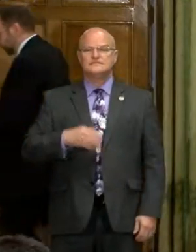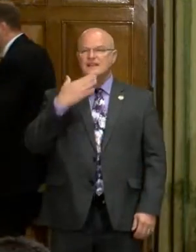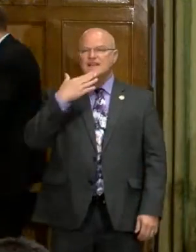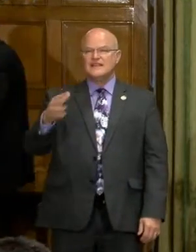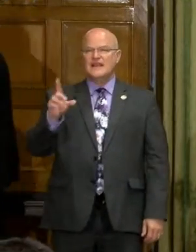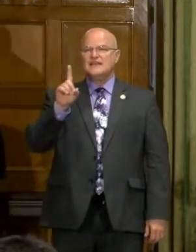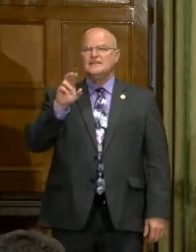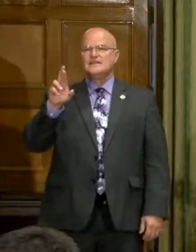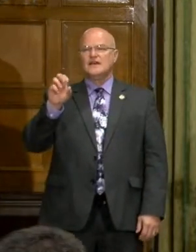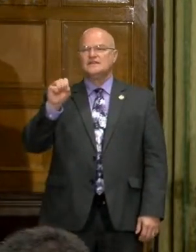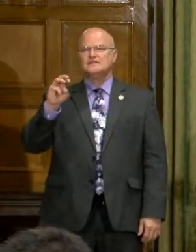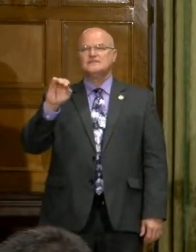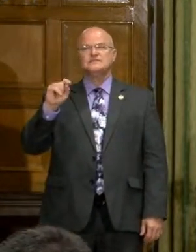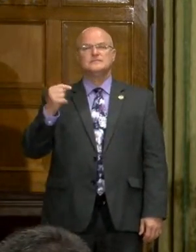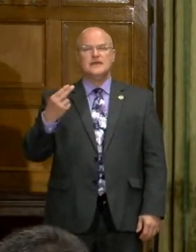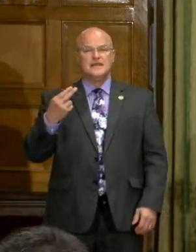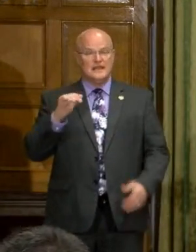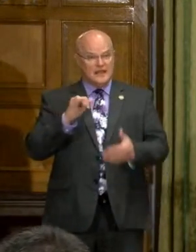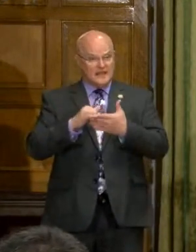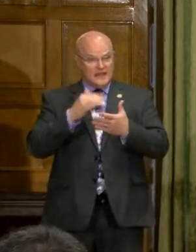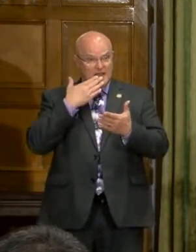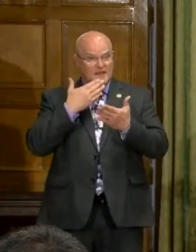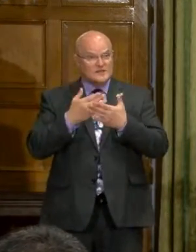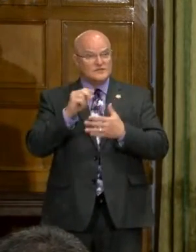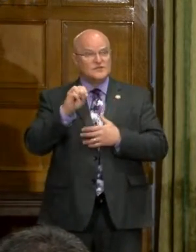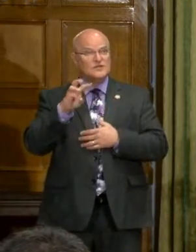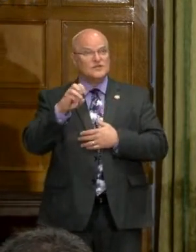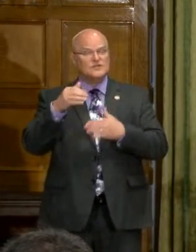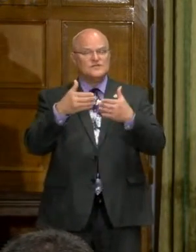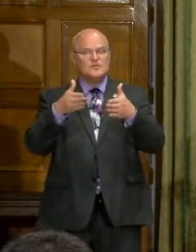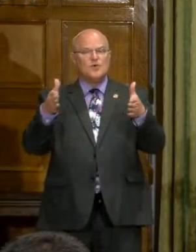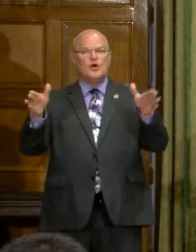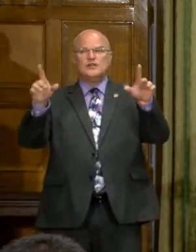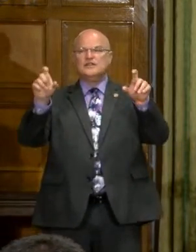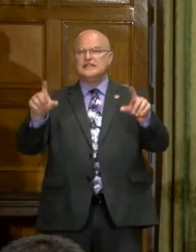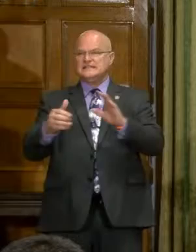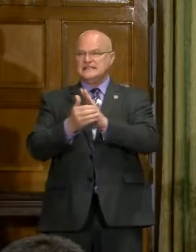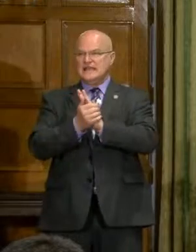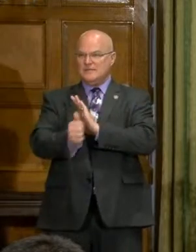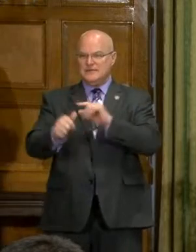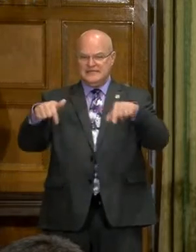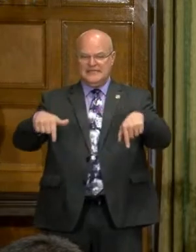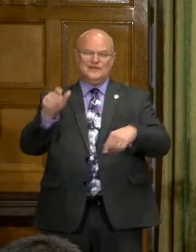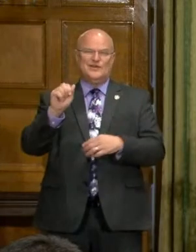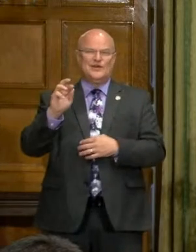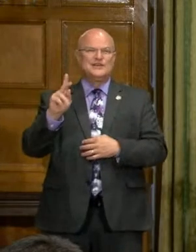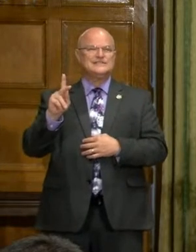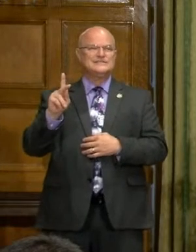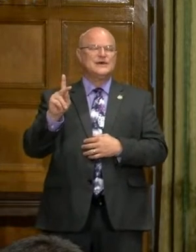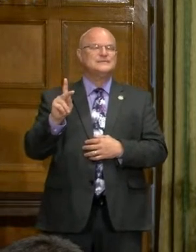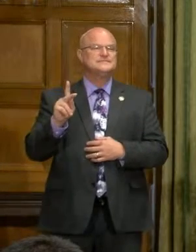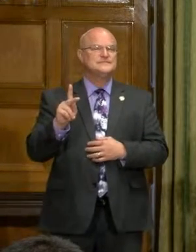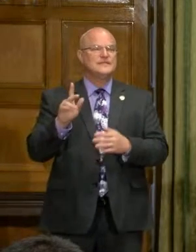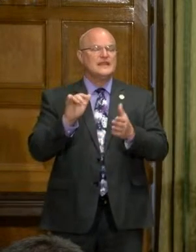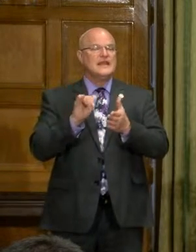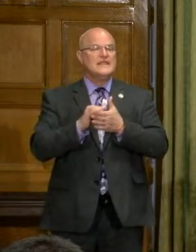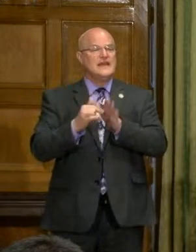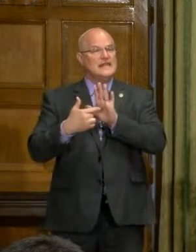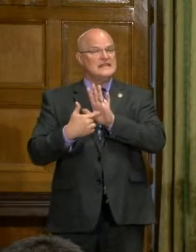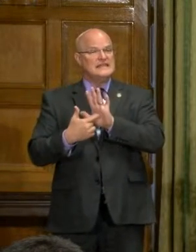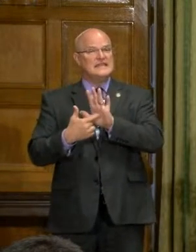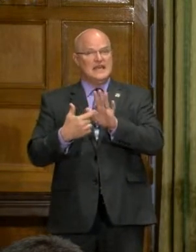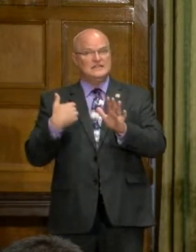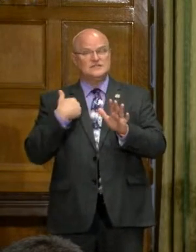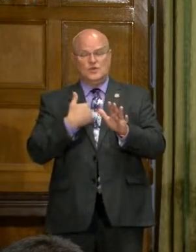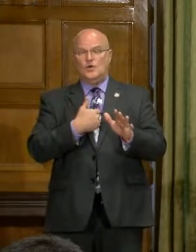Thank you, Dr. Smith, and that's good news for broadening our testing capability in Arkansas. That